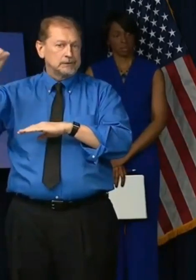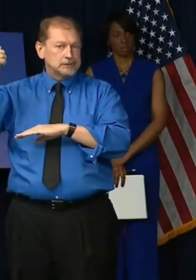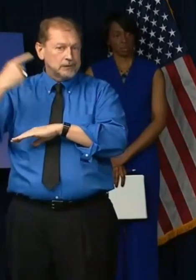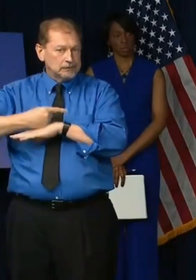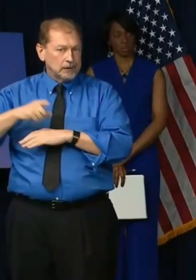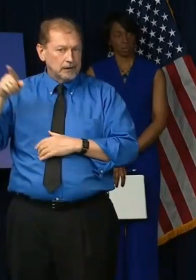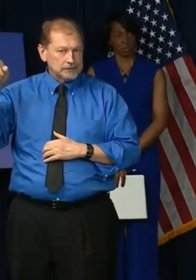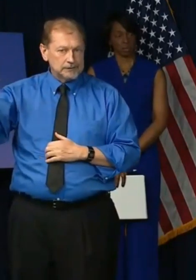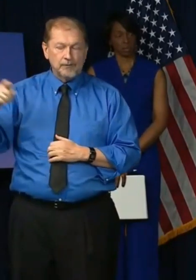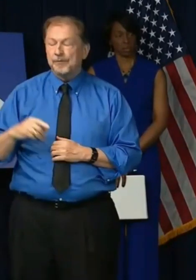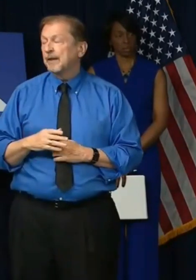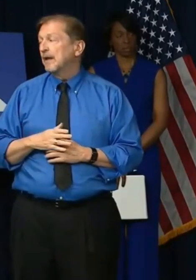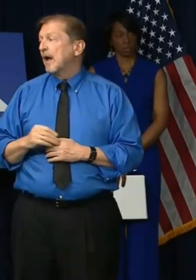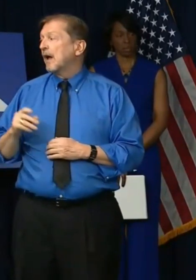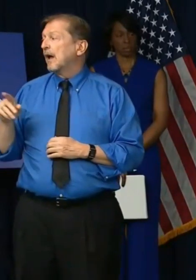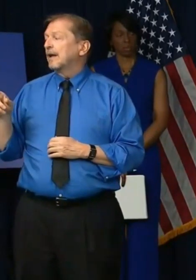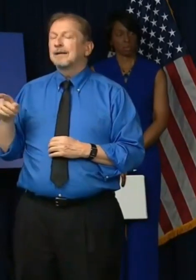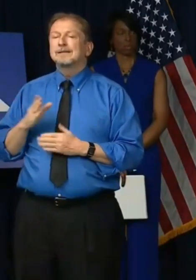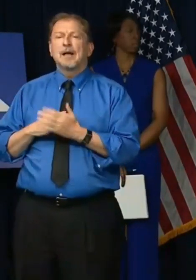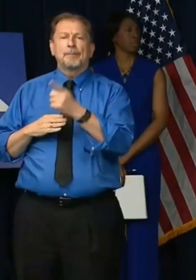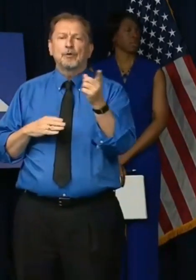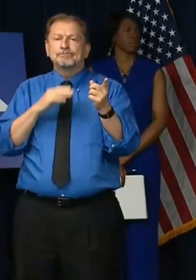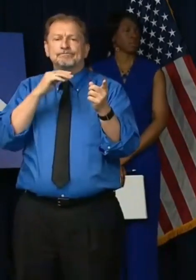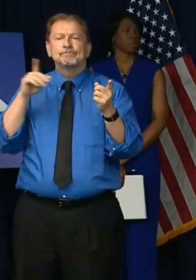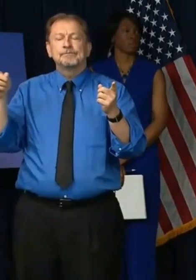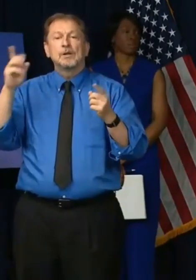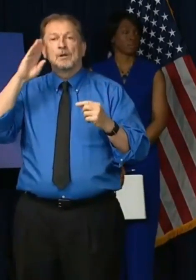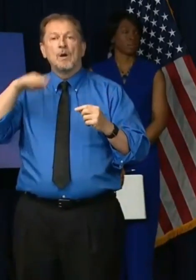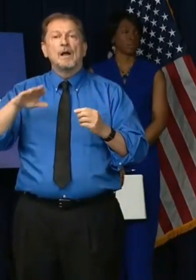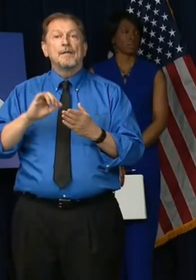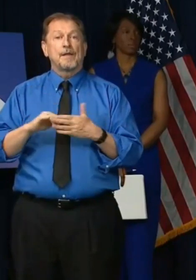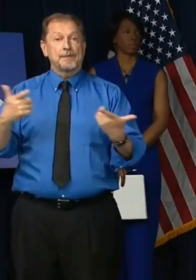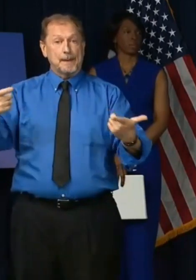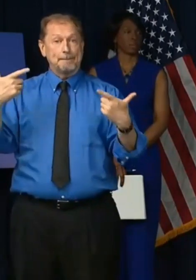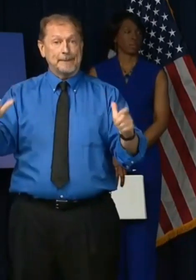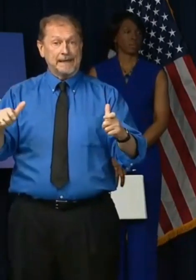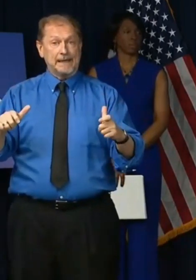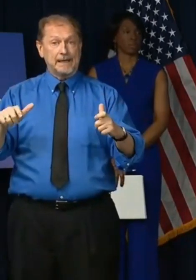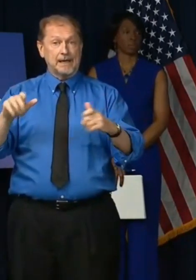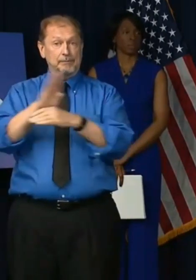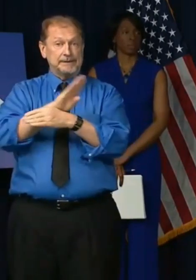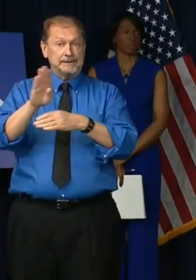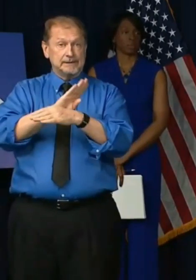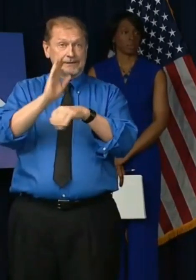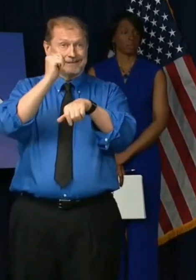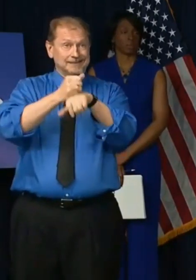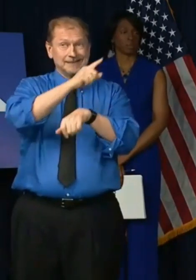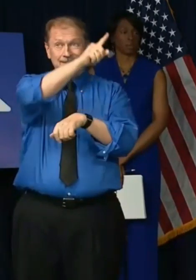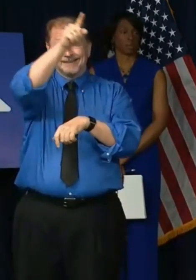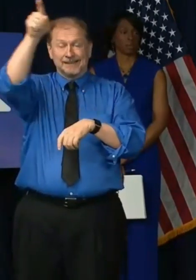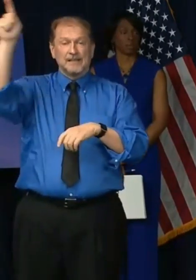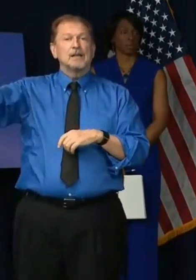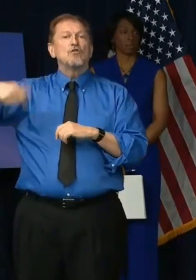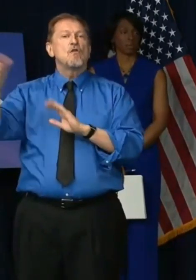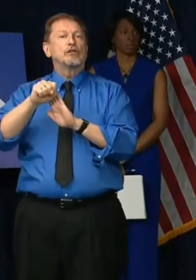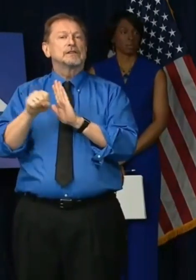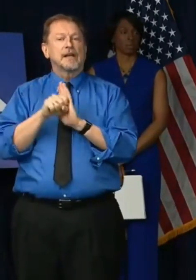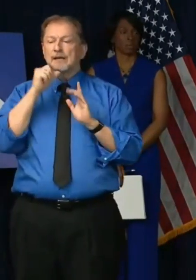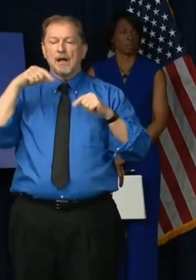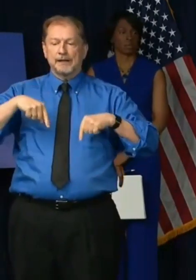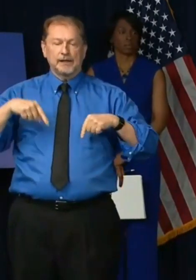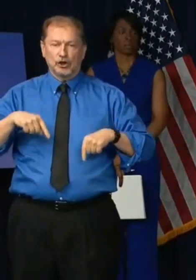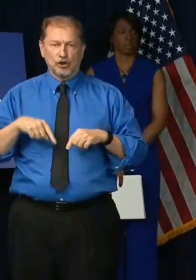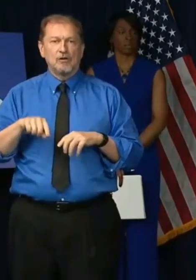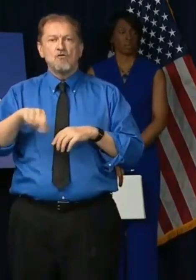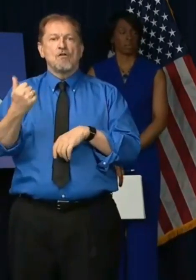Hannah is referring to, just for everybody else, is that the large commercial laboratory companies, which are not located here, they may have a small location